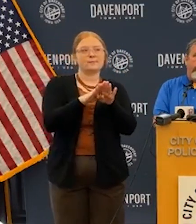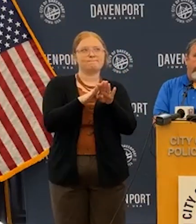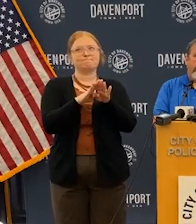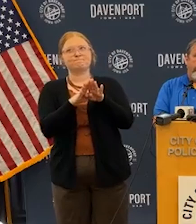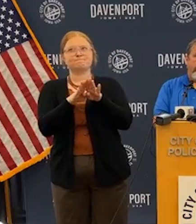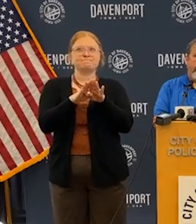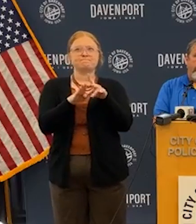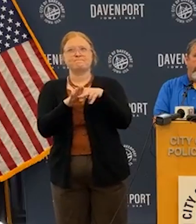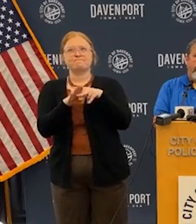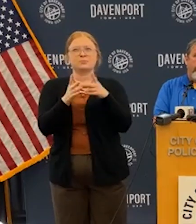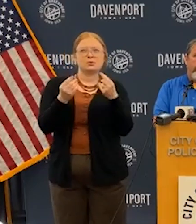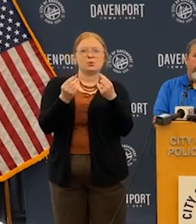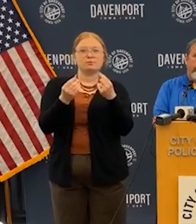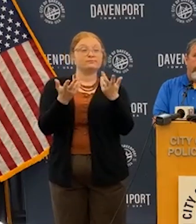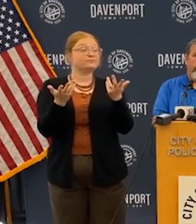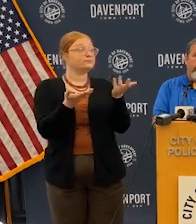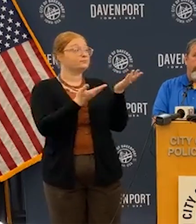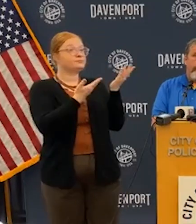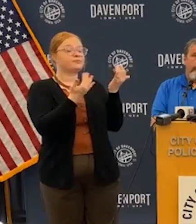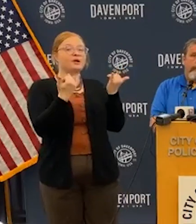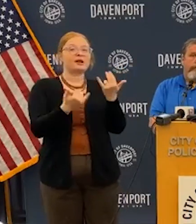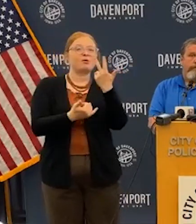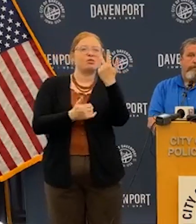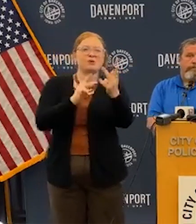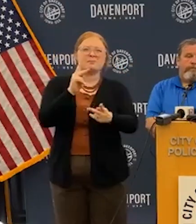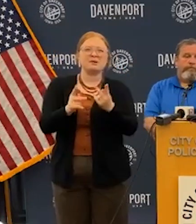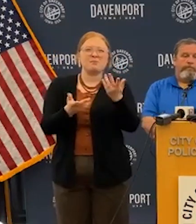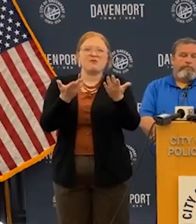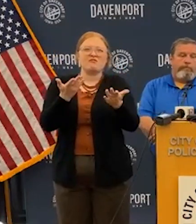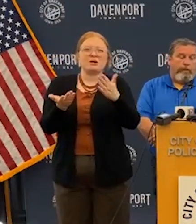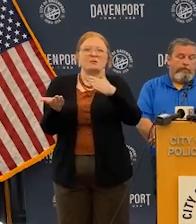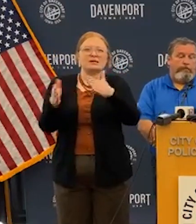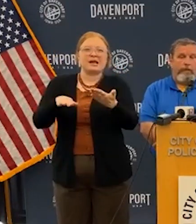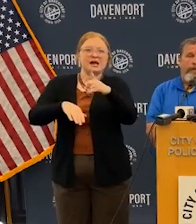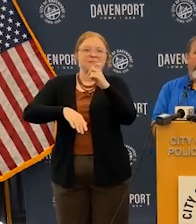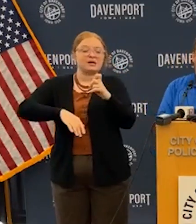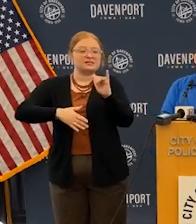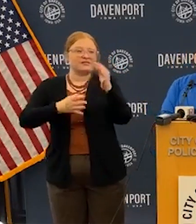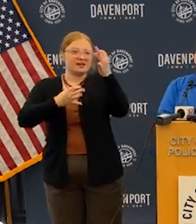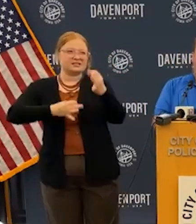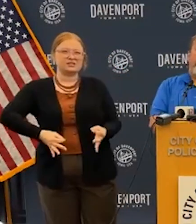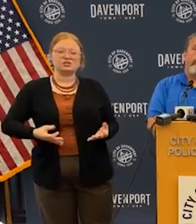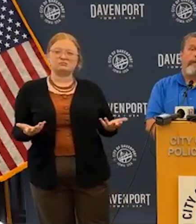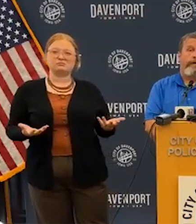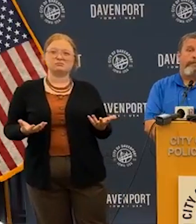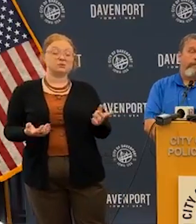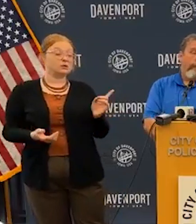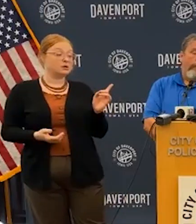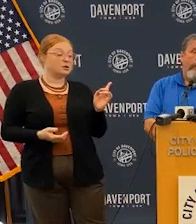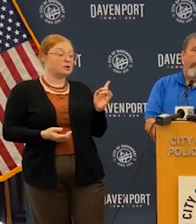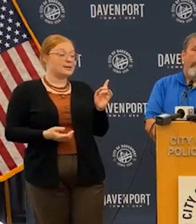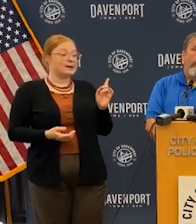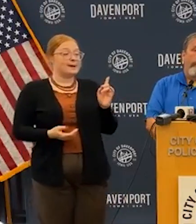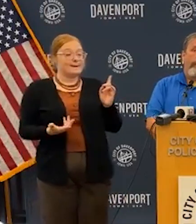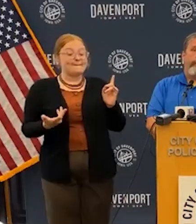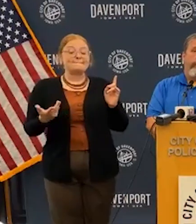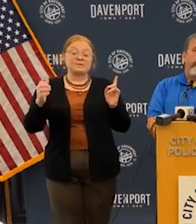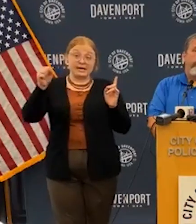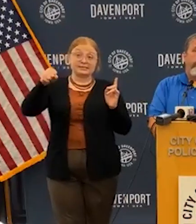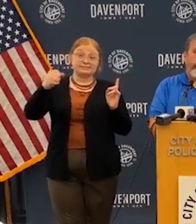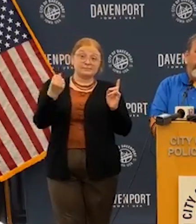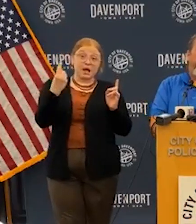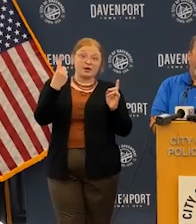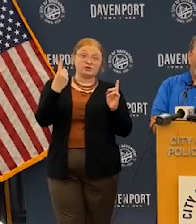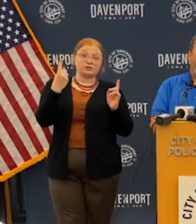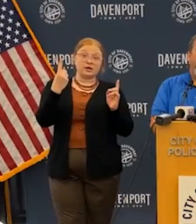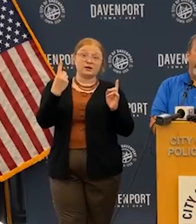died because of that. Yeah, and I understand that. I mean, a professional engineer in February stated the building was not